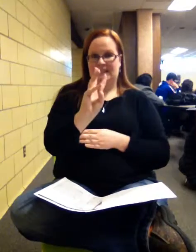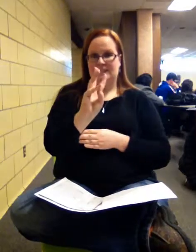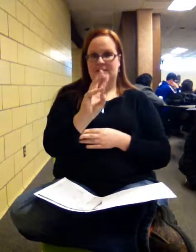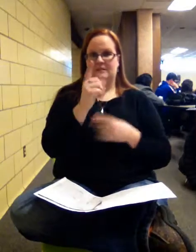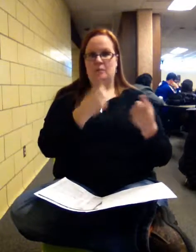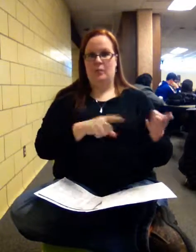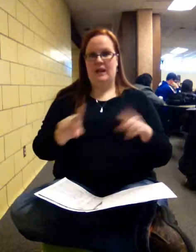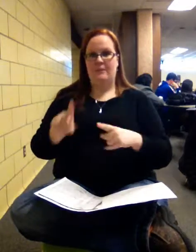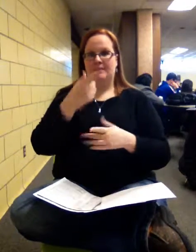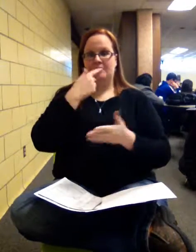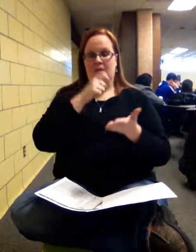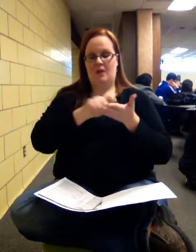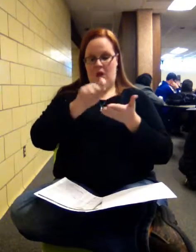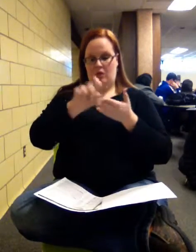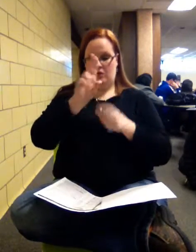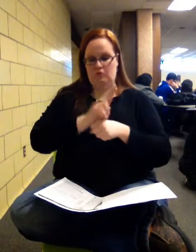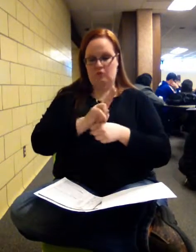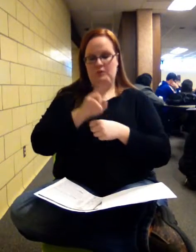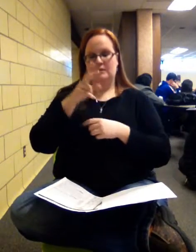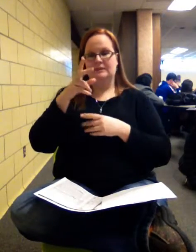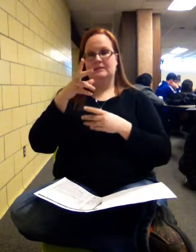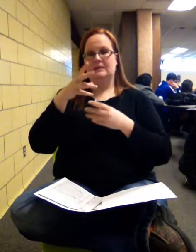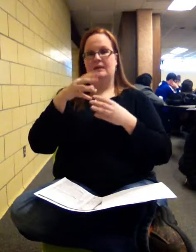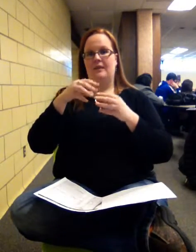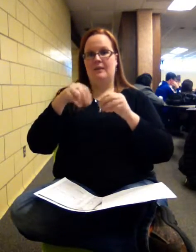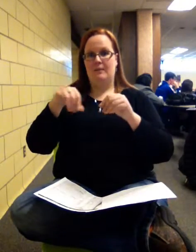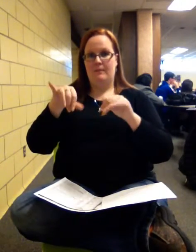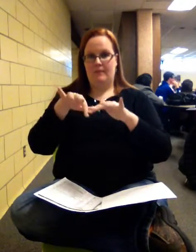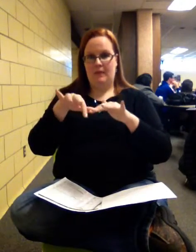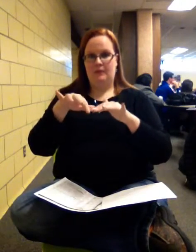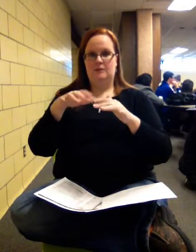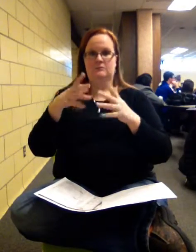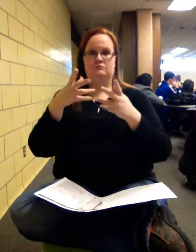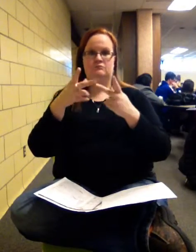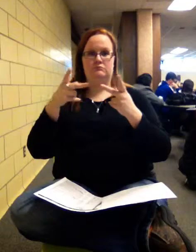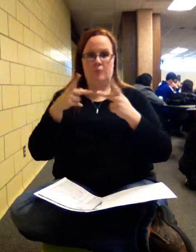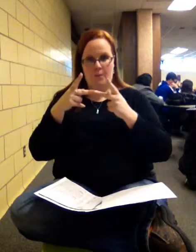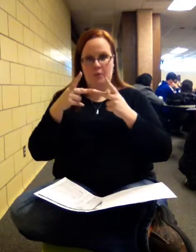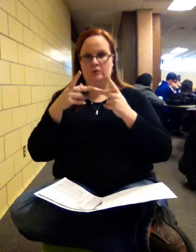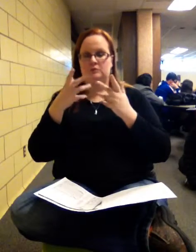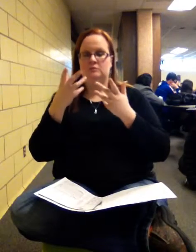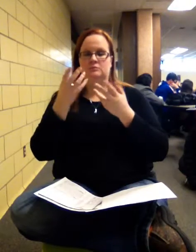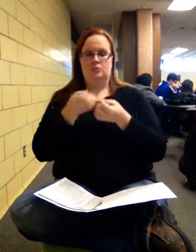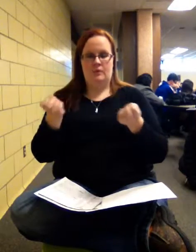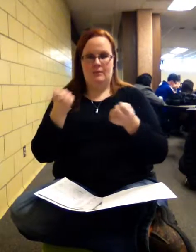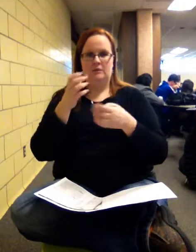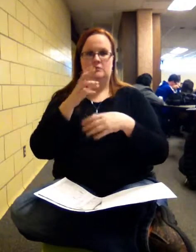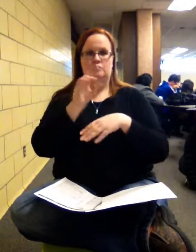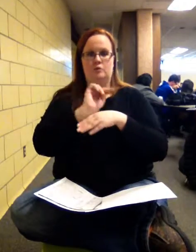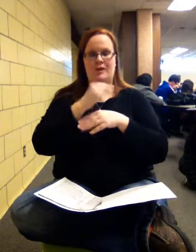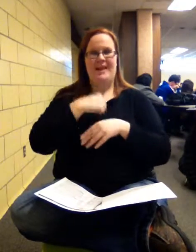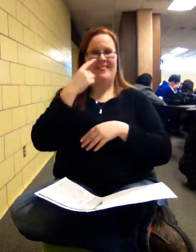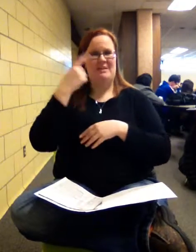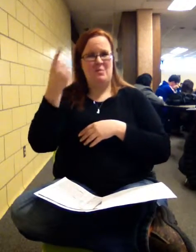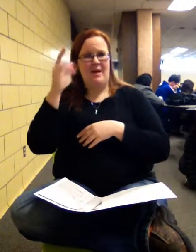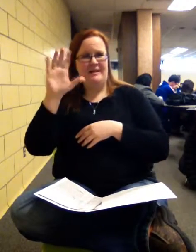the author used the plant, property, and equipment at cost. So first you'll use that as the numerator. I think one of the companies doesn't give that to you. I'll have to look